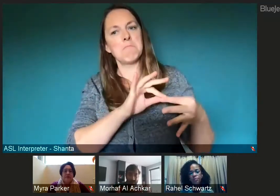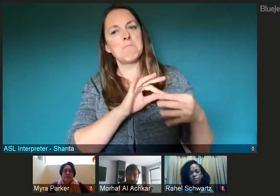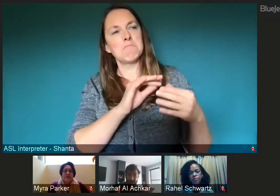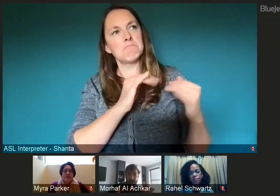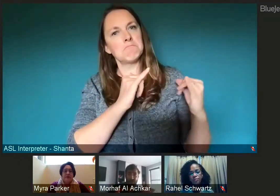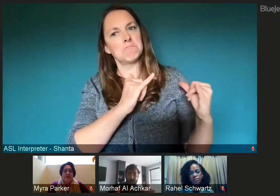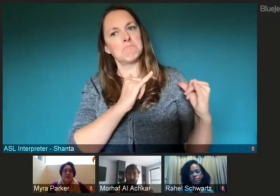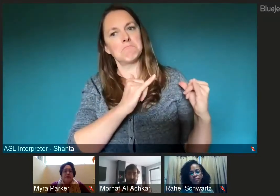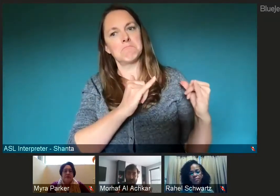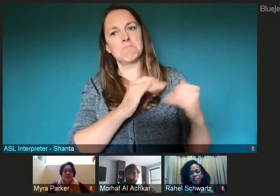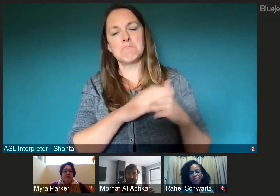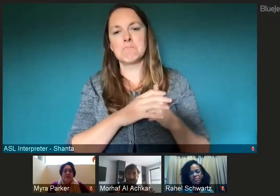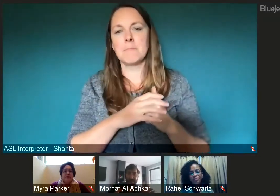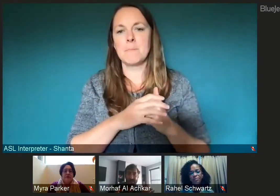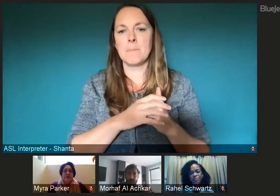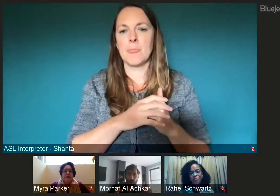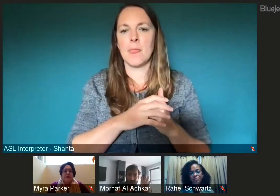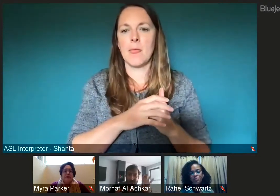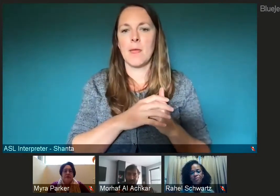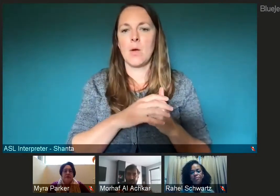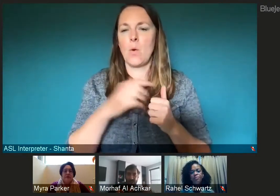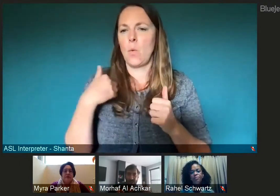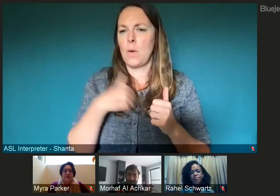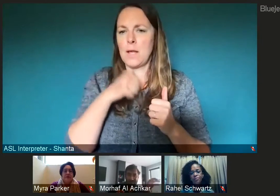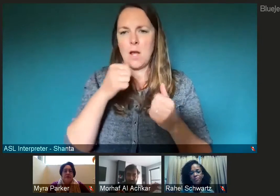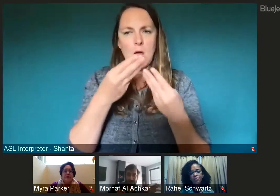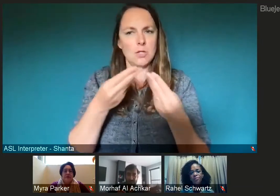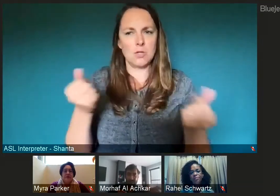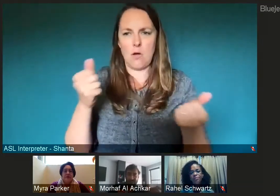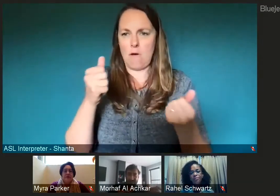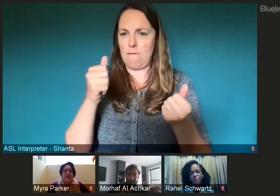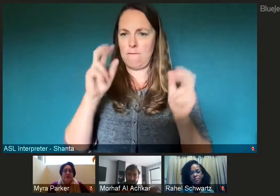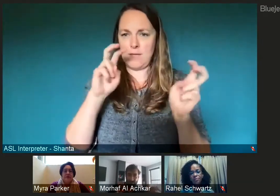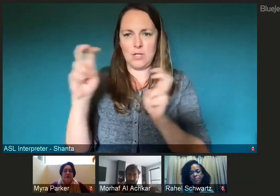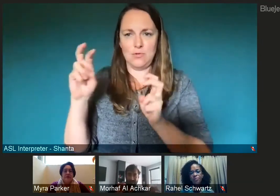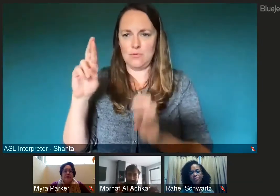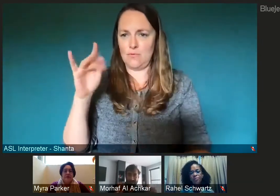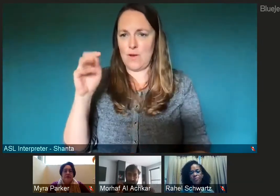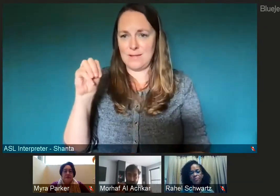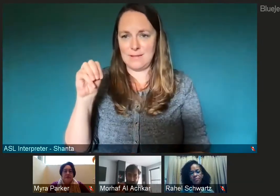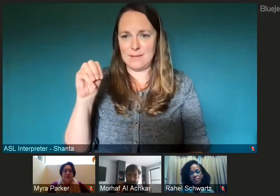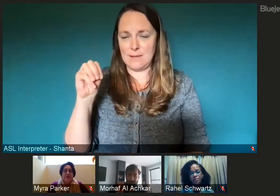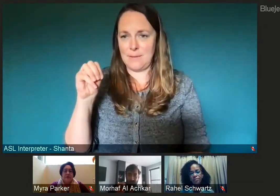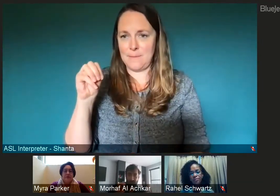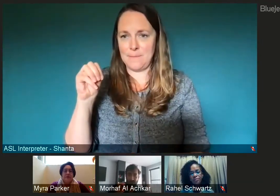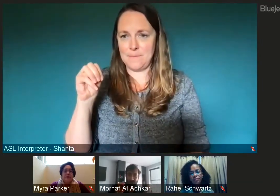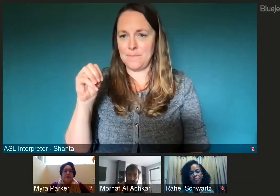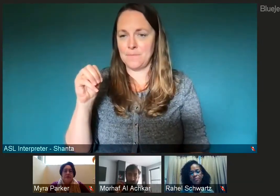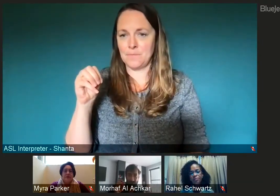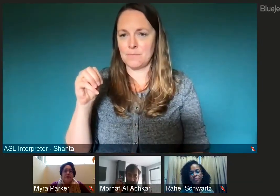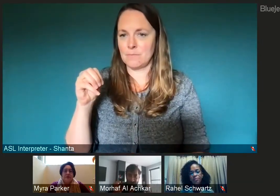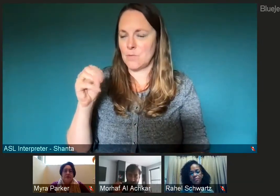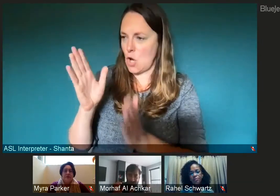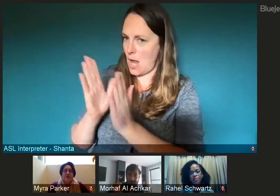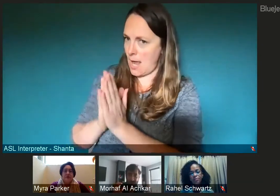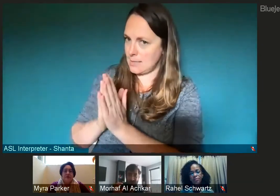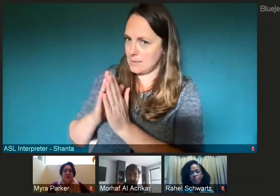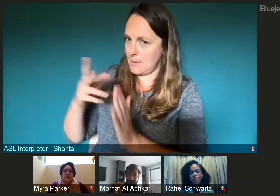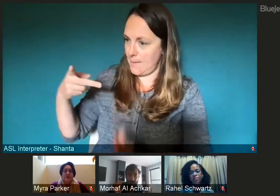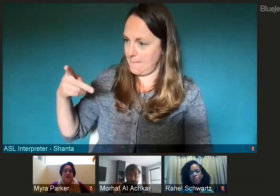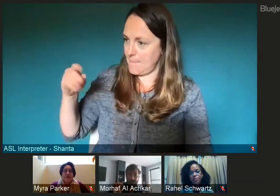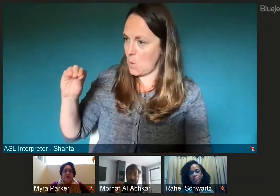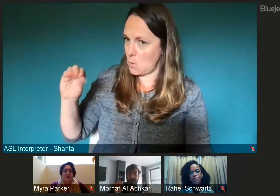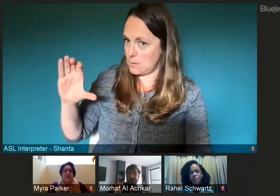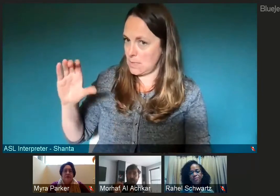unpacked, we have not solved the issues of racism. We're encountering this on the street. So you're asking a person of color to go to the doctor's